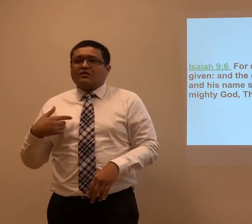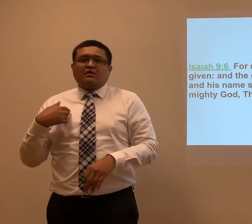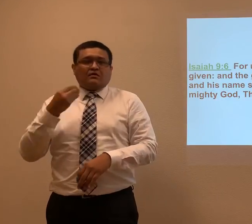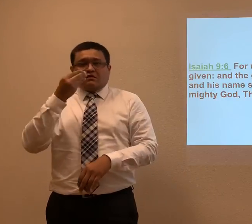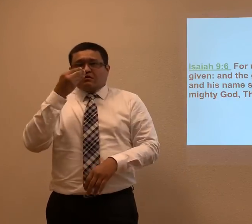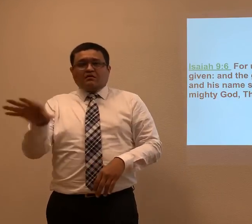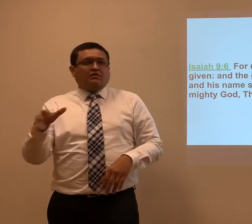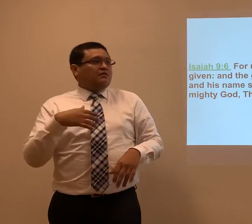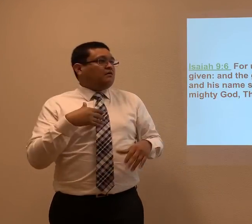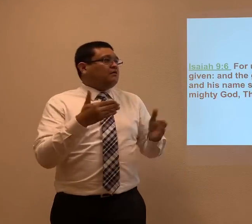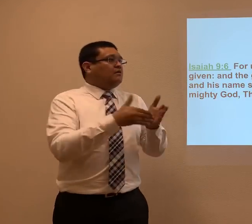successful.